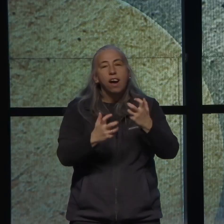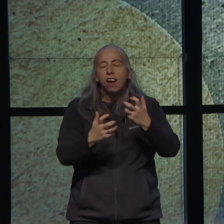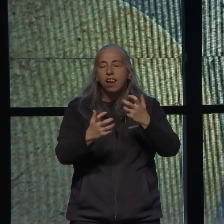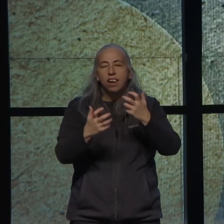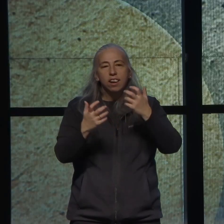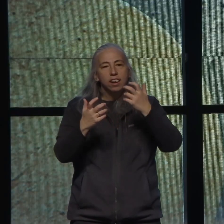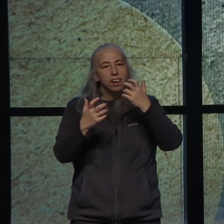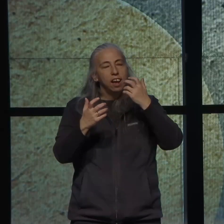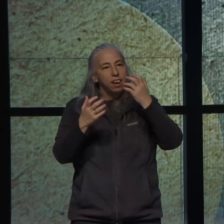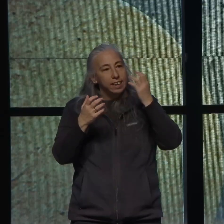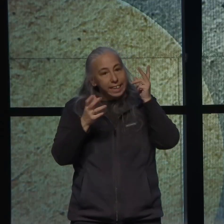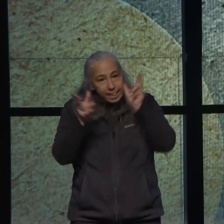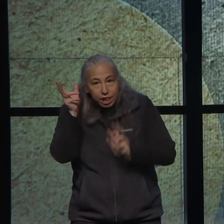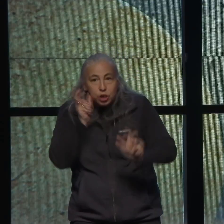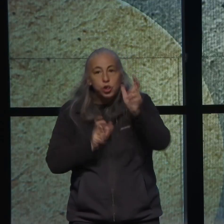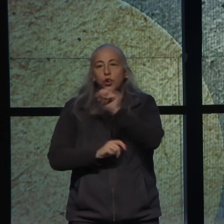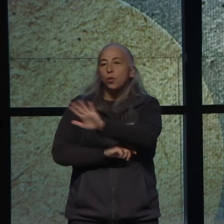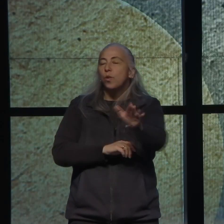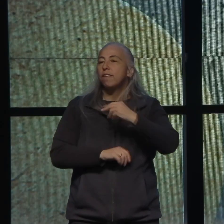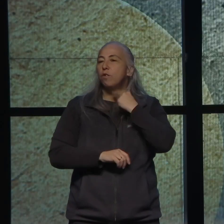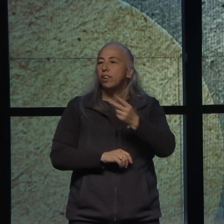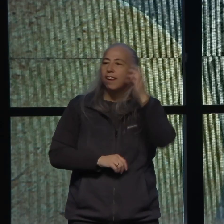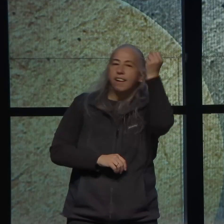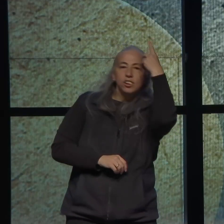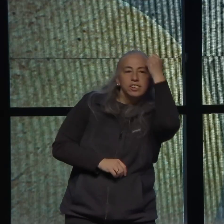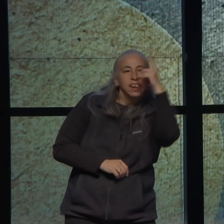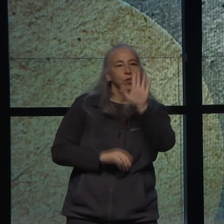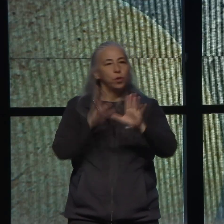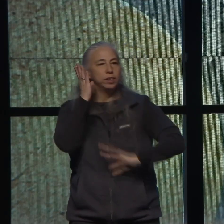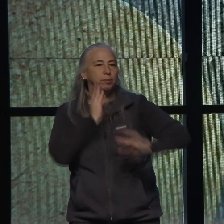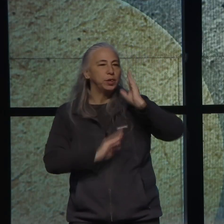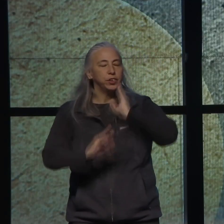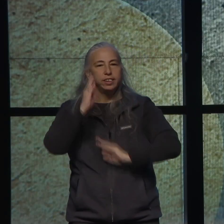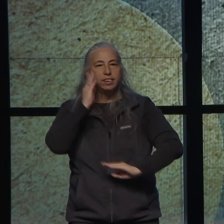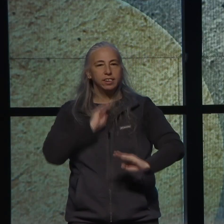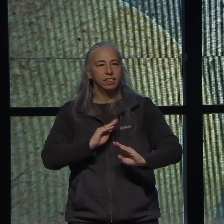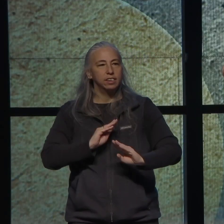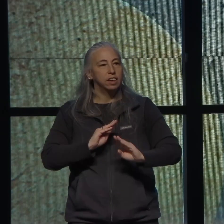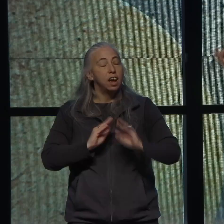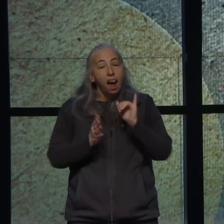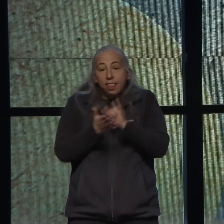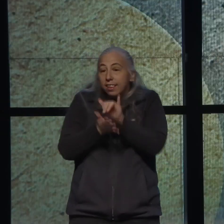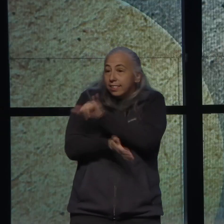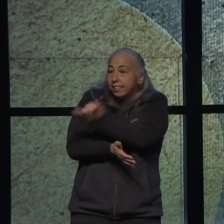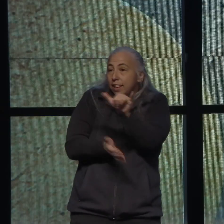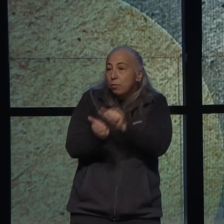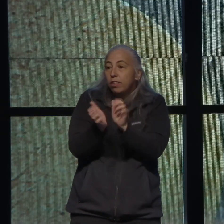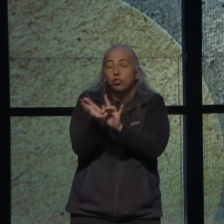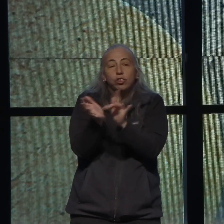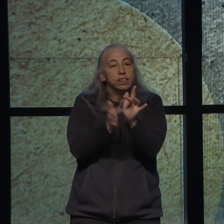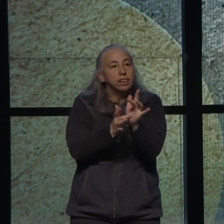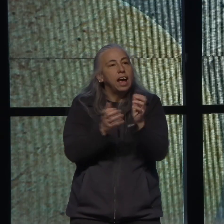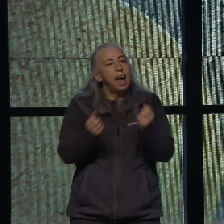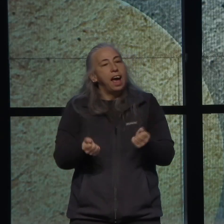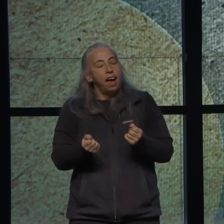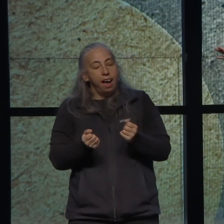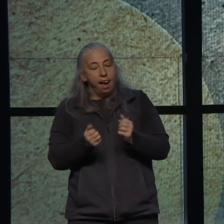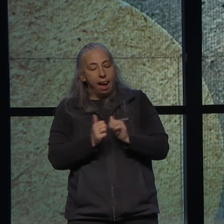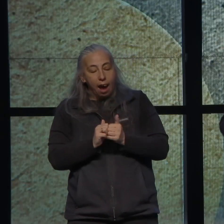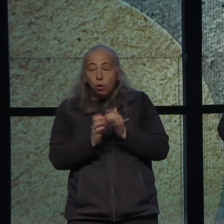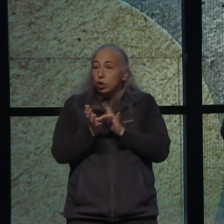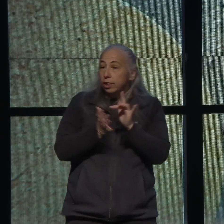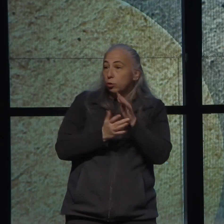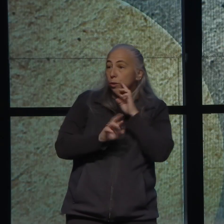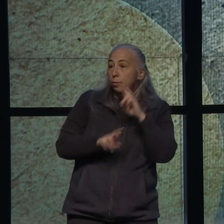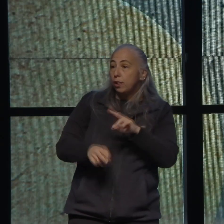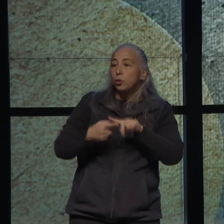want to be led by you, and we want to understand you. And that's what Jesus did. Like Jesus, how did he respond to those who othered in his culture? Here's the